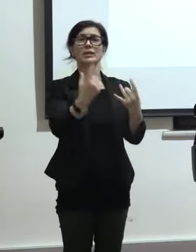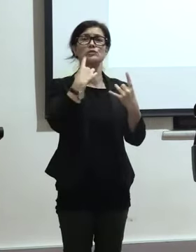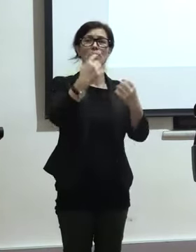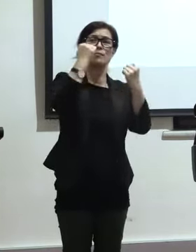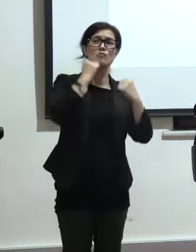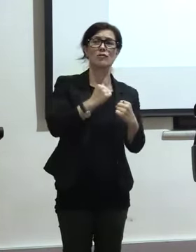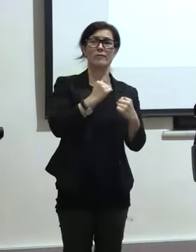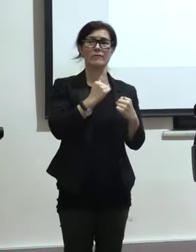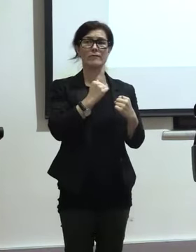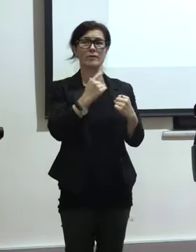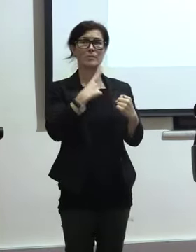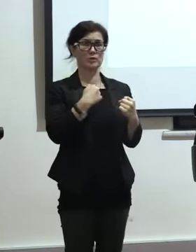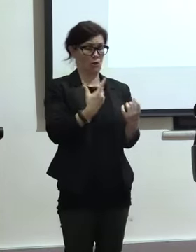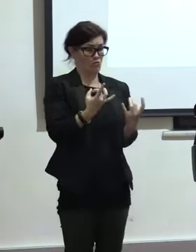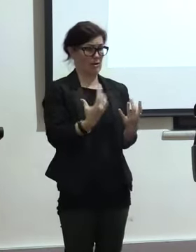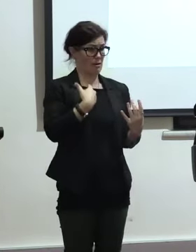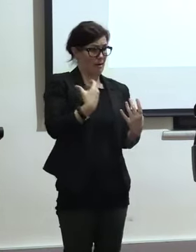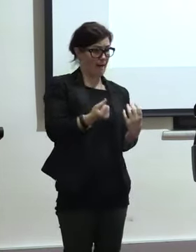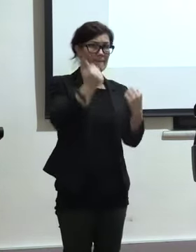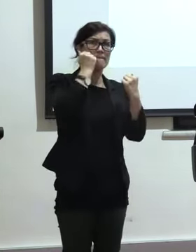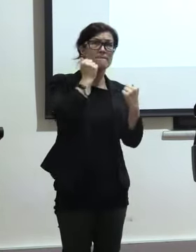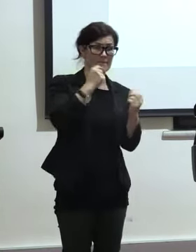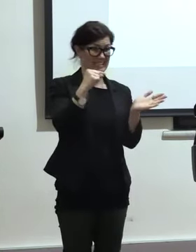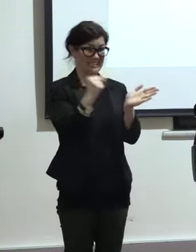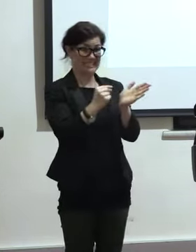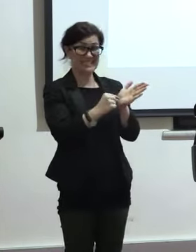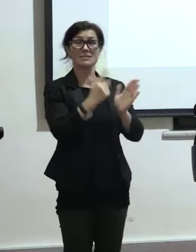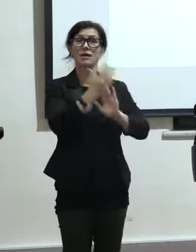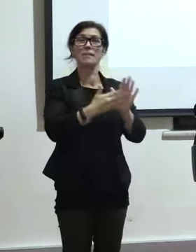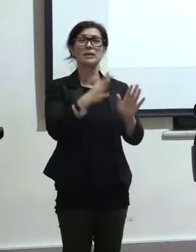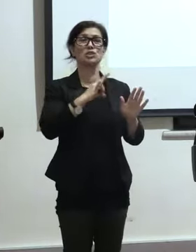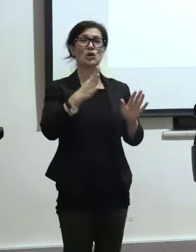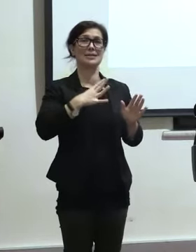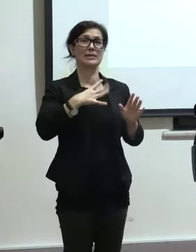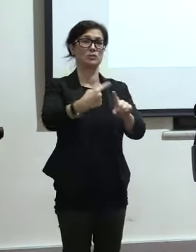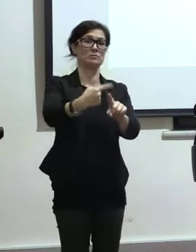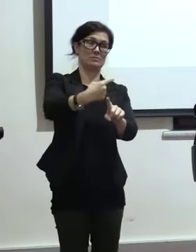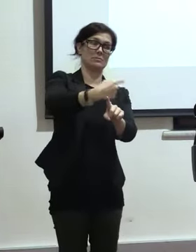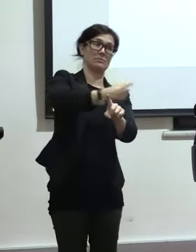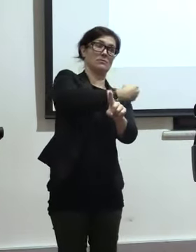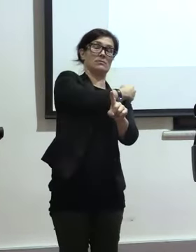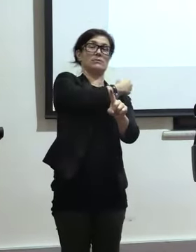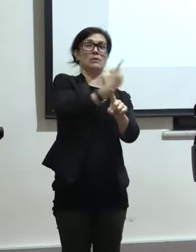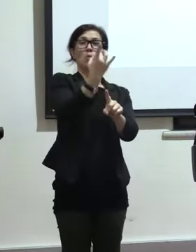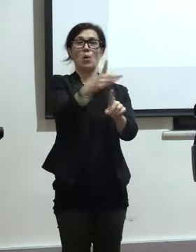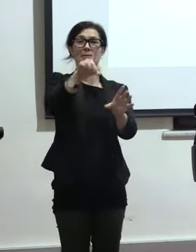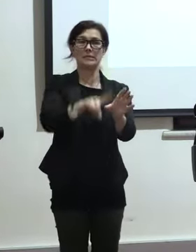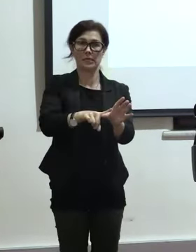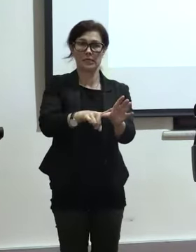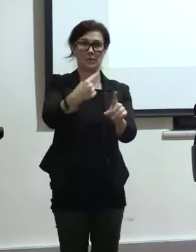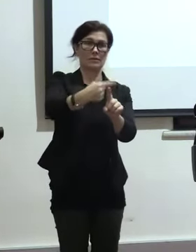you've spent it on. So that means at the end of the year, you don't have to do any acquittal, because you've already been acquitting as you